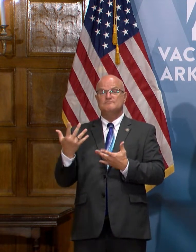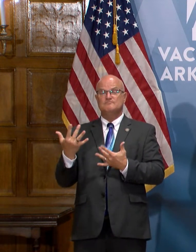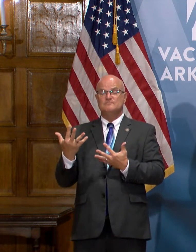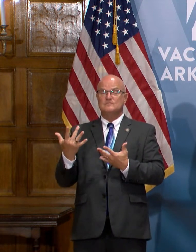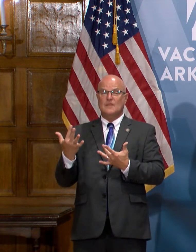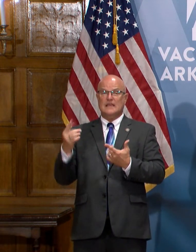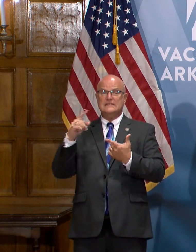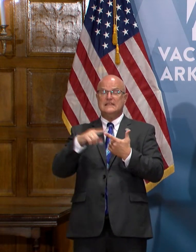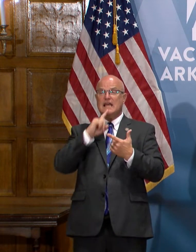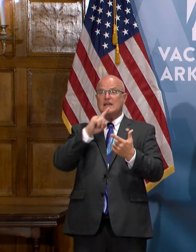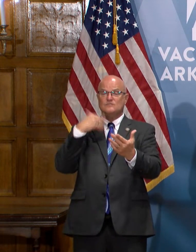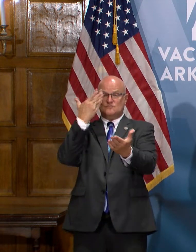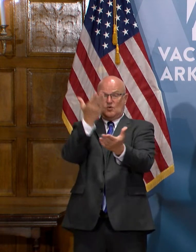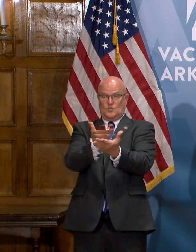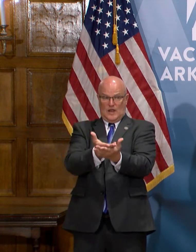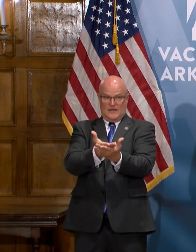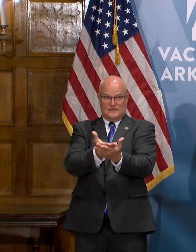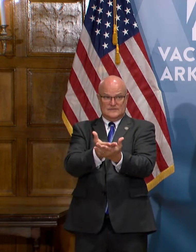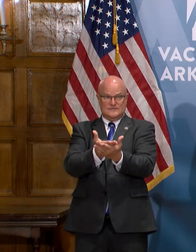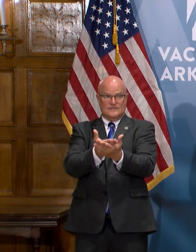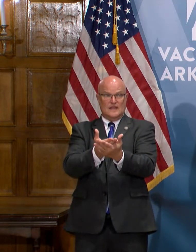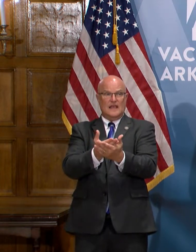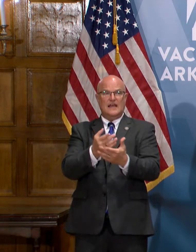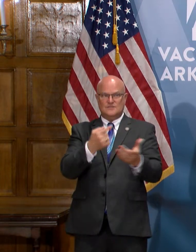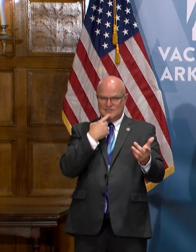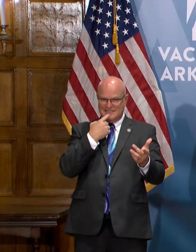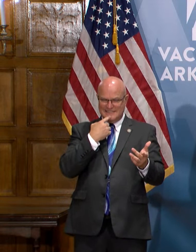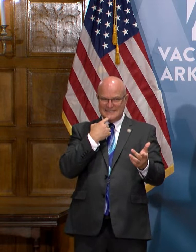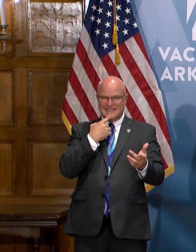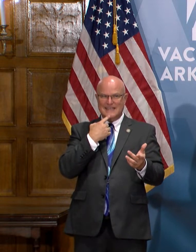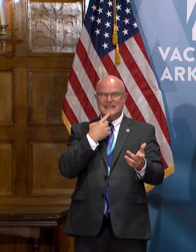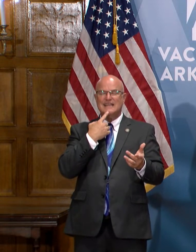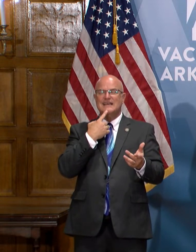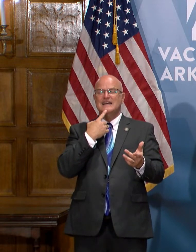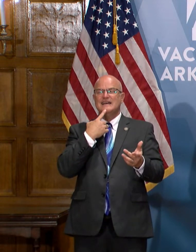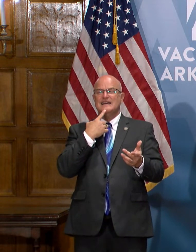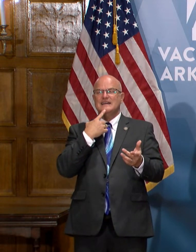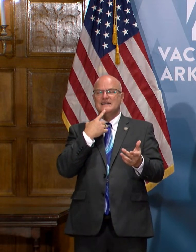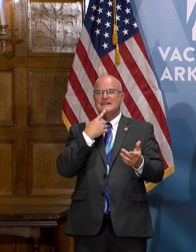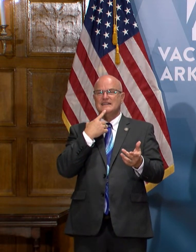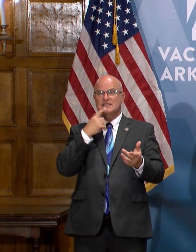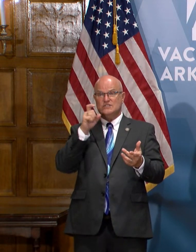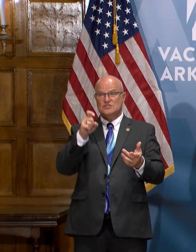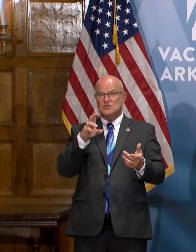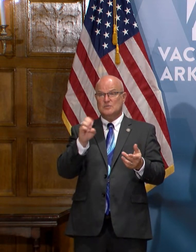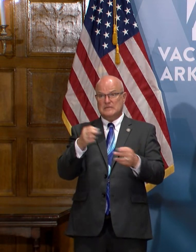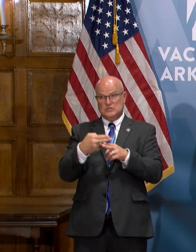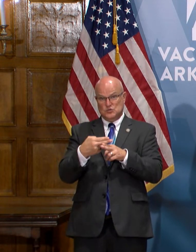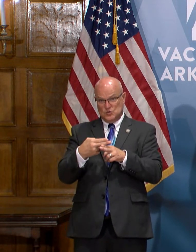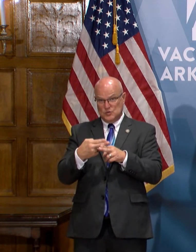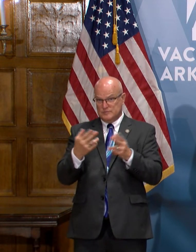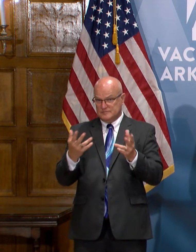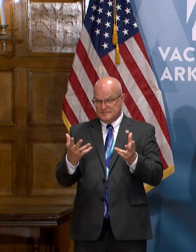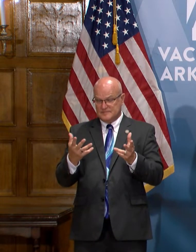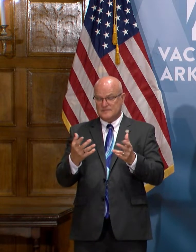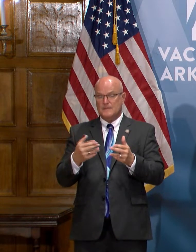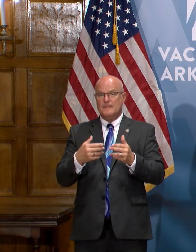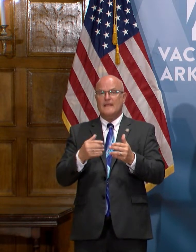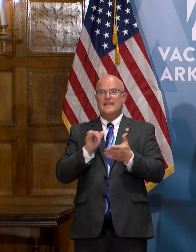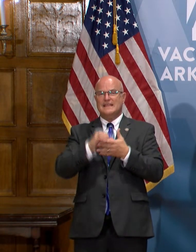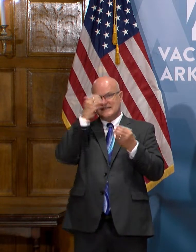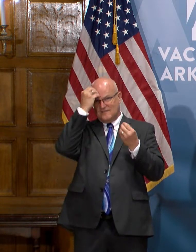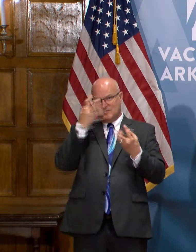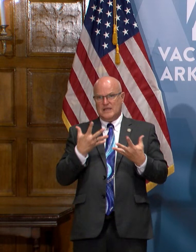waiting till they actually arrive, and as you indicated, it should be soon, and that's